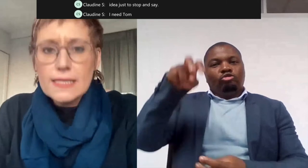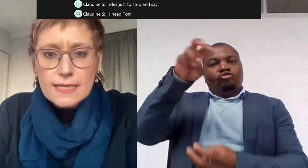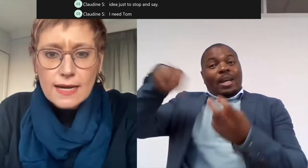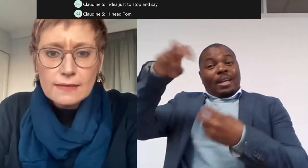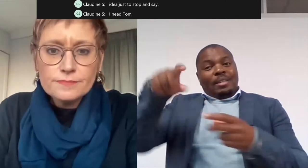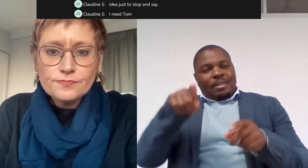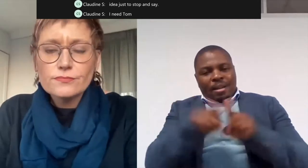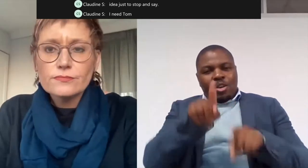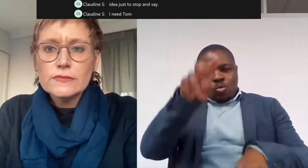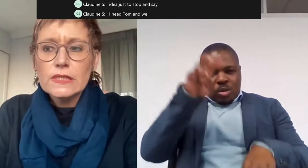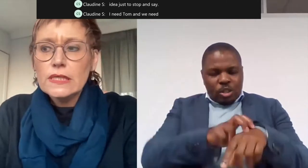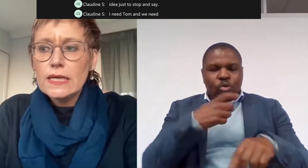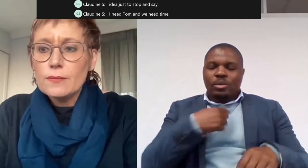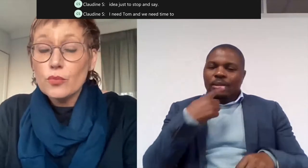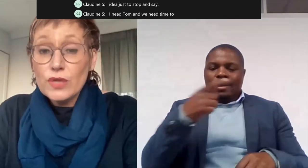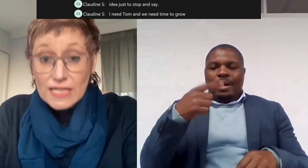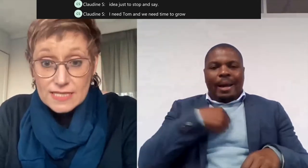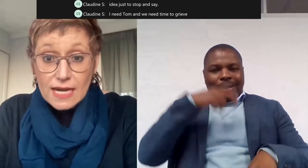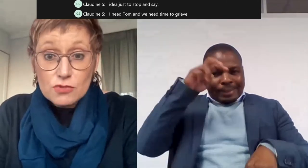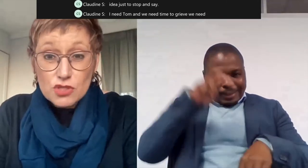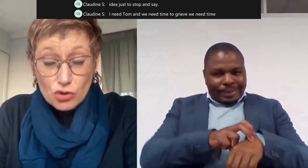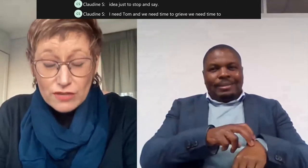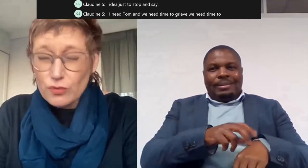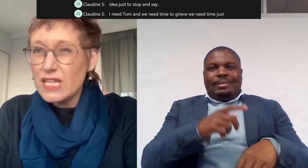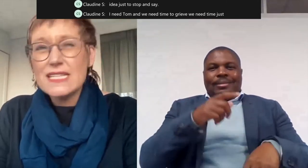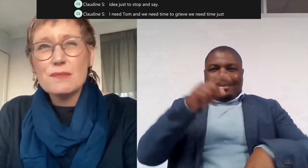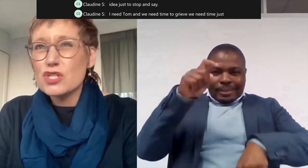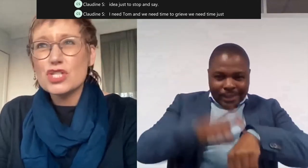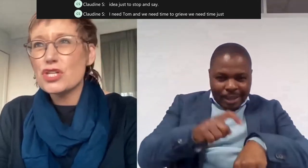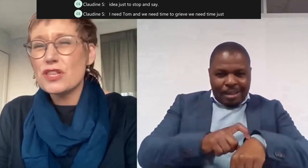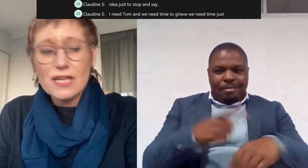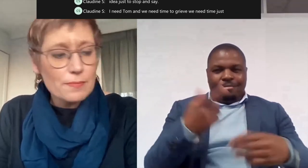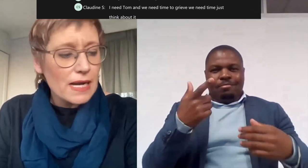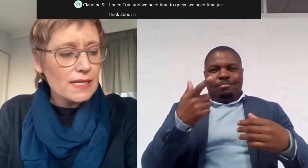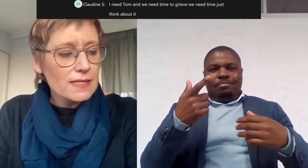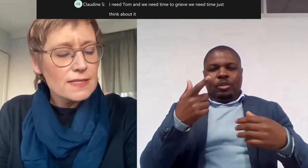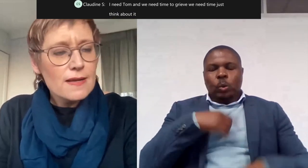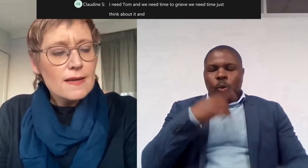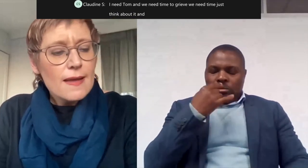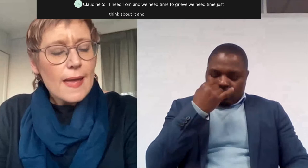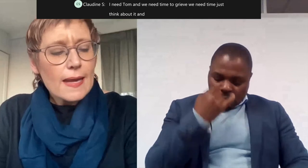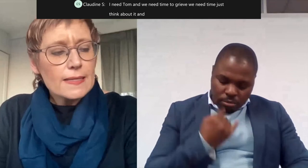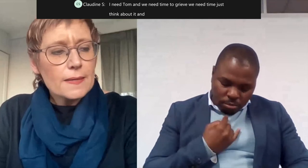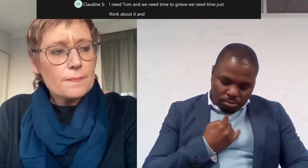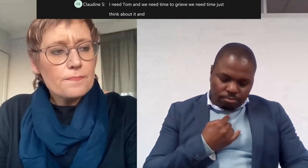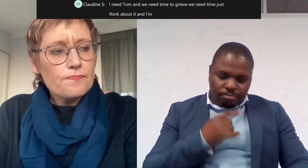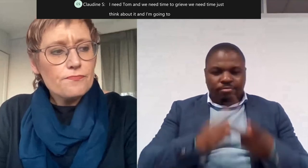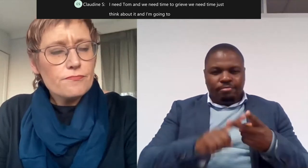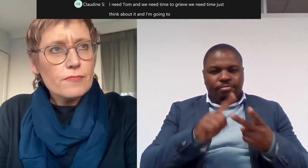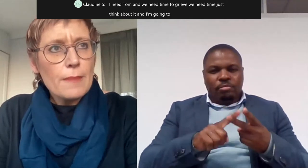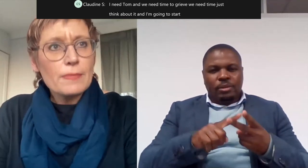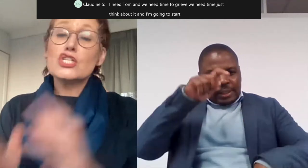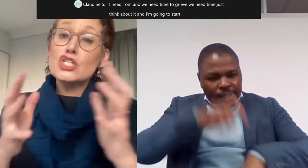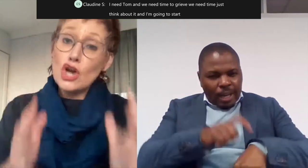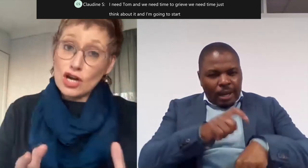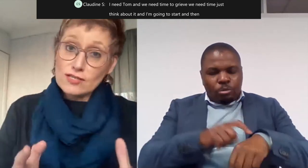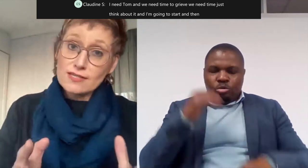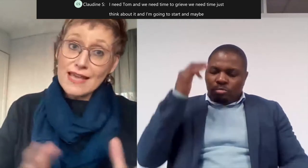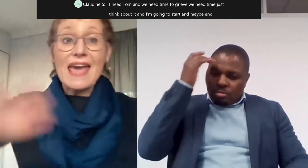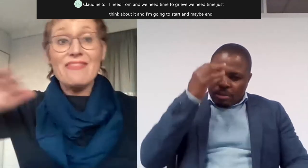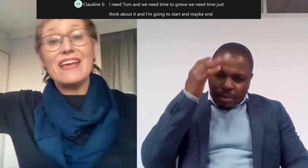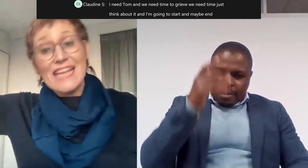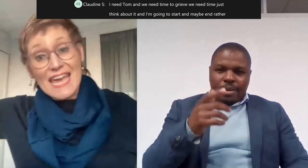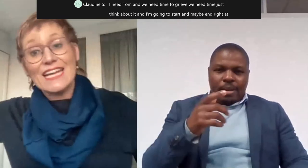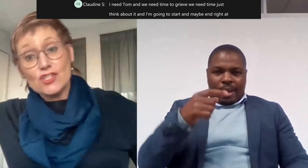I need time. We need time to grieve. We need time just to think about it. And I'm going to